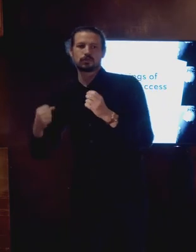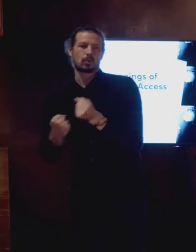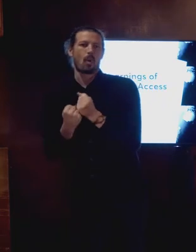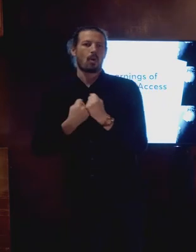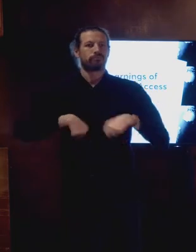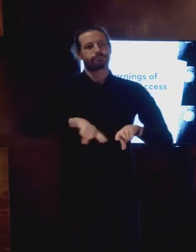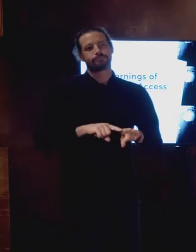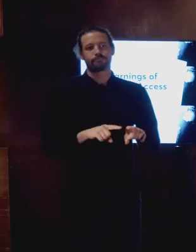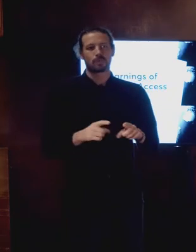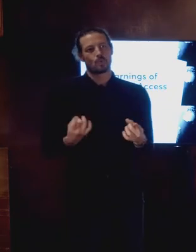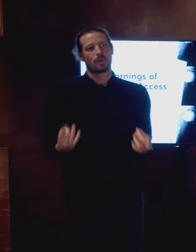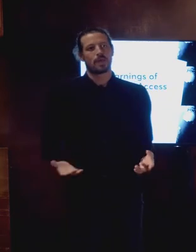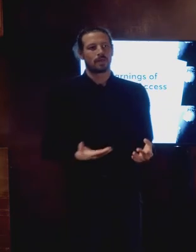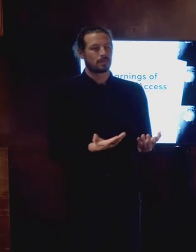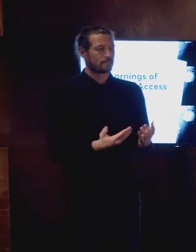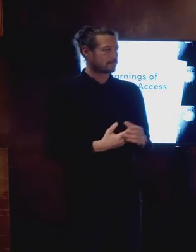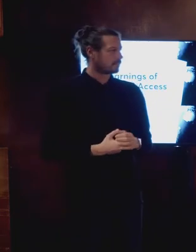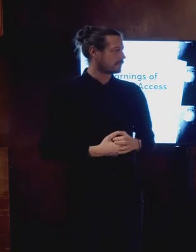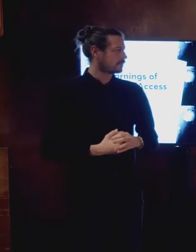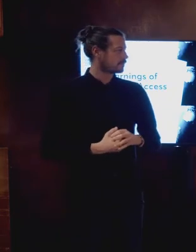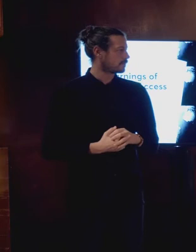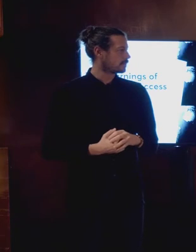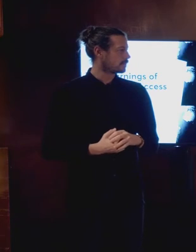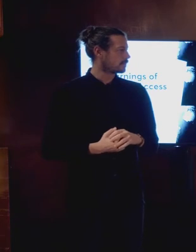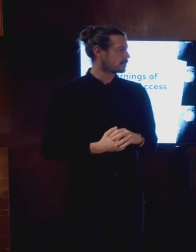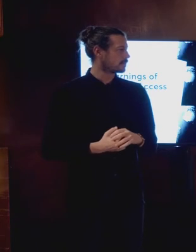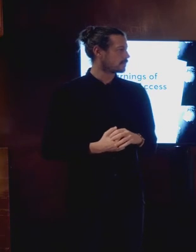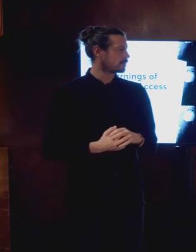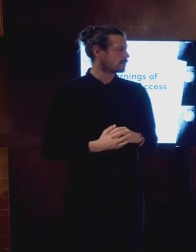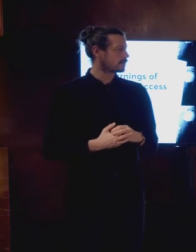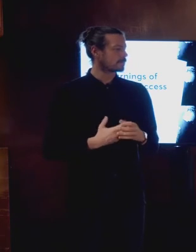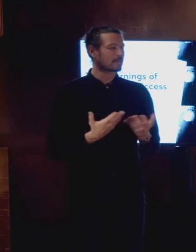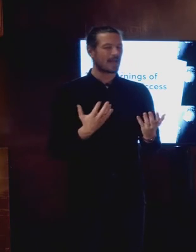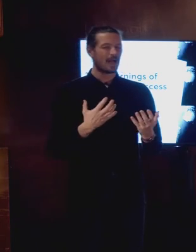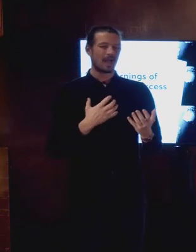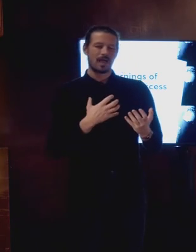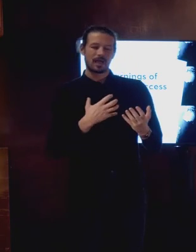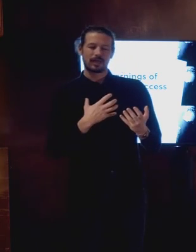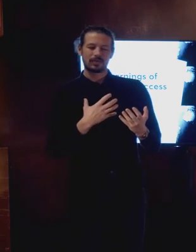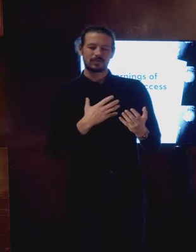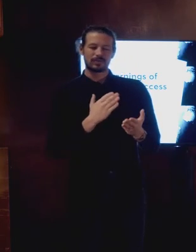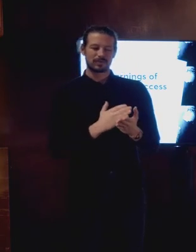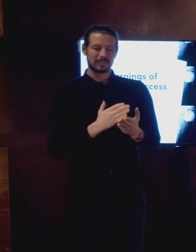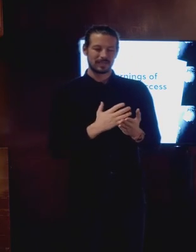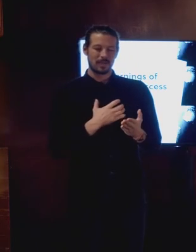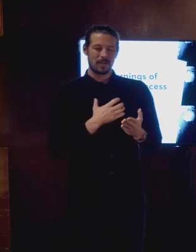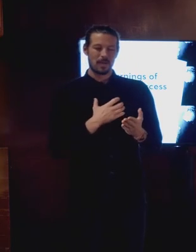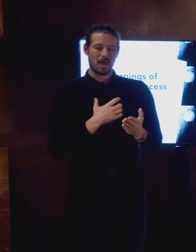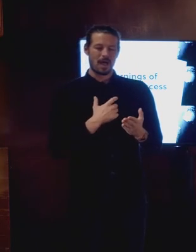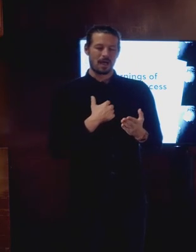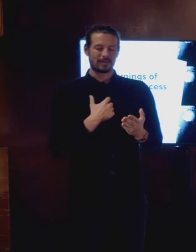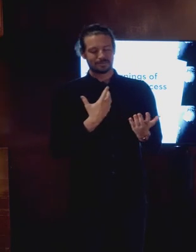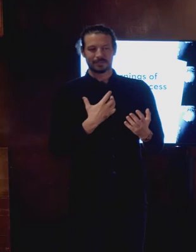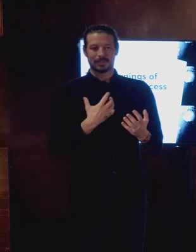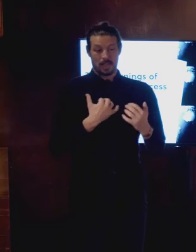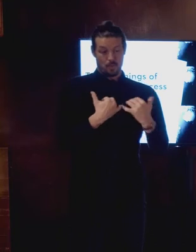just thinking that whether it was more from audience members actually than reviewers. I remember when I did